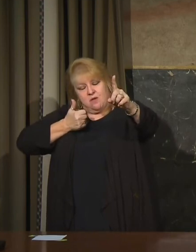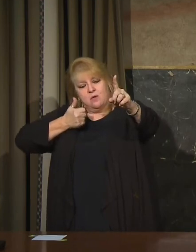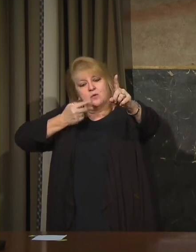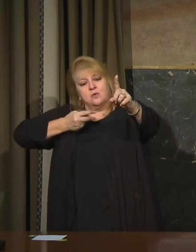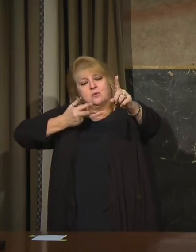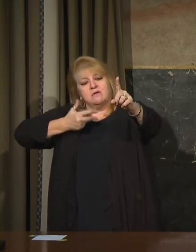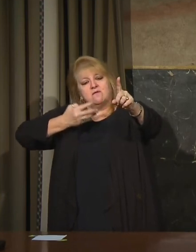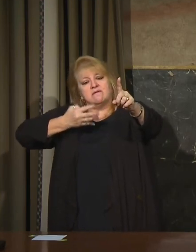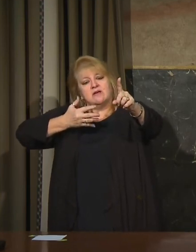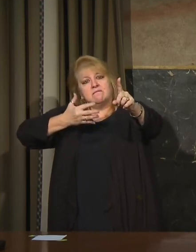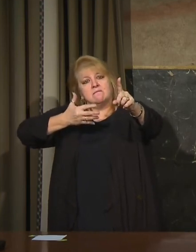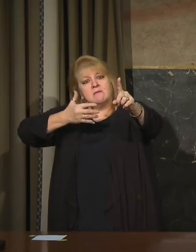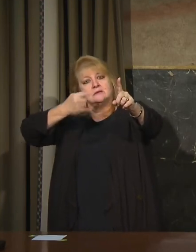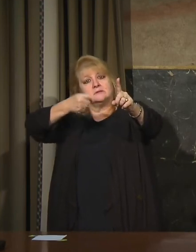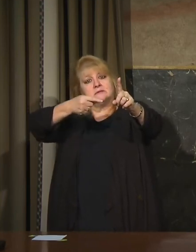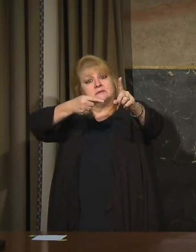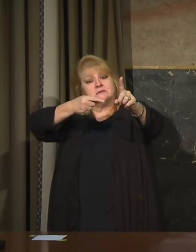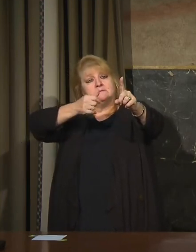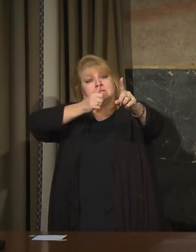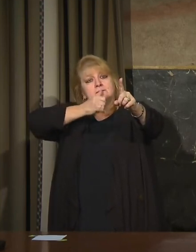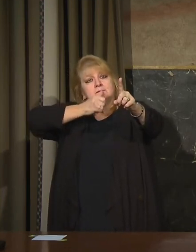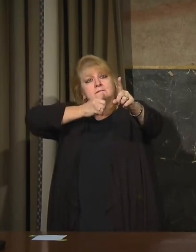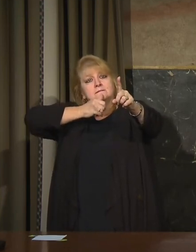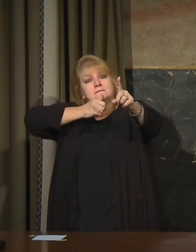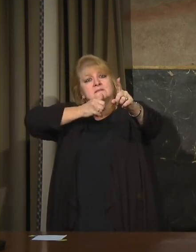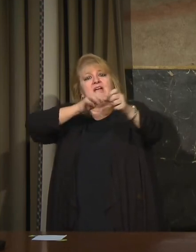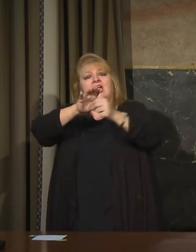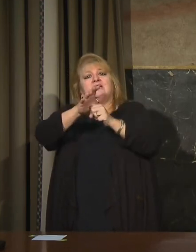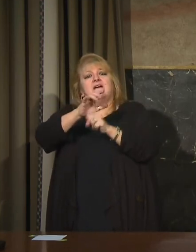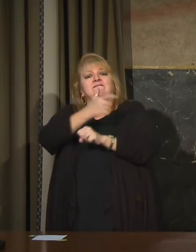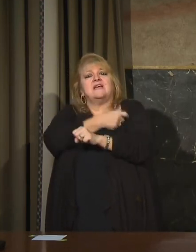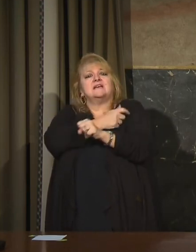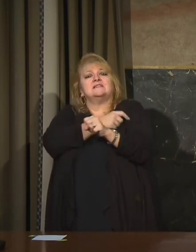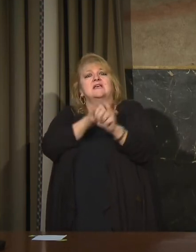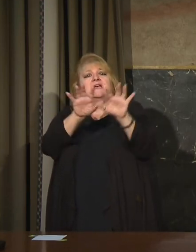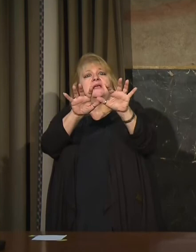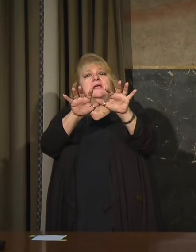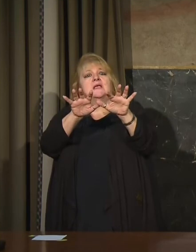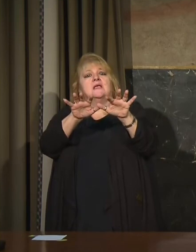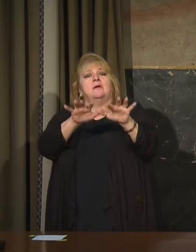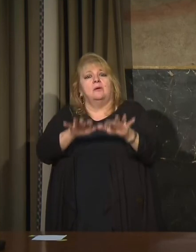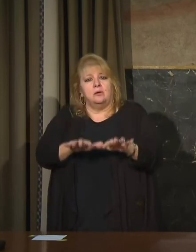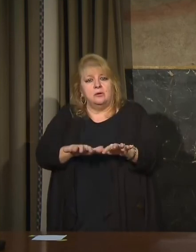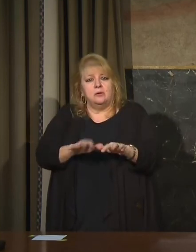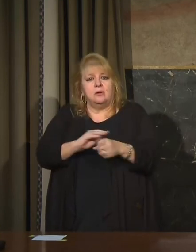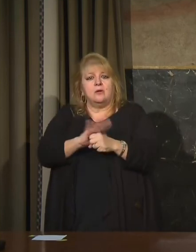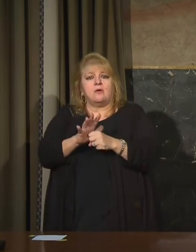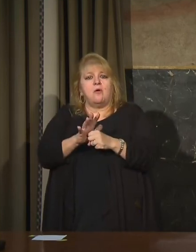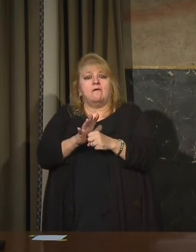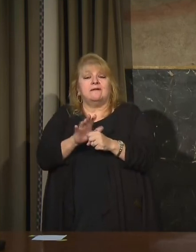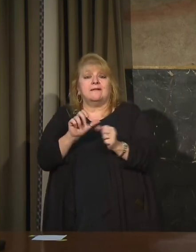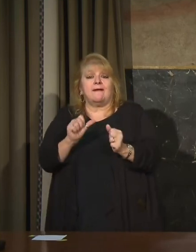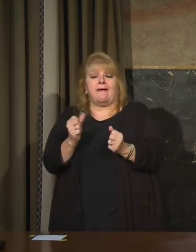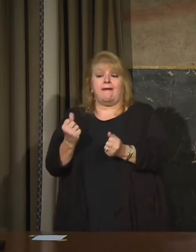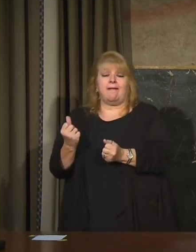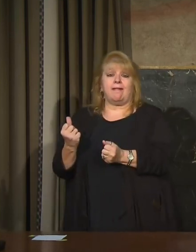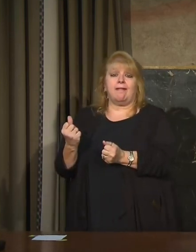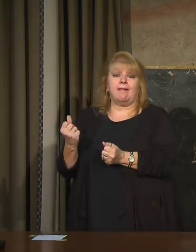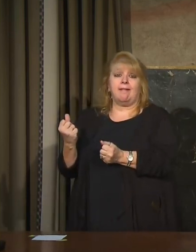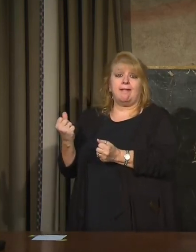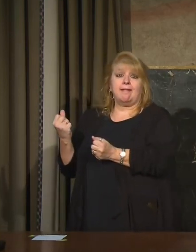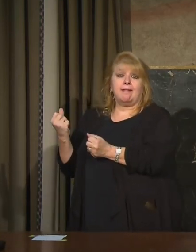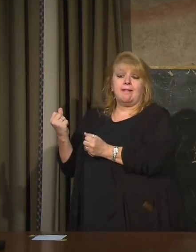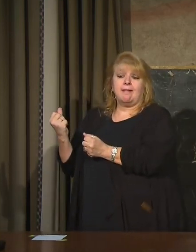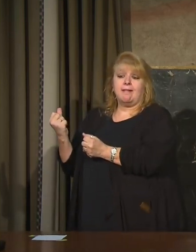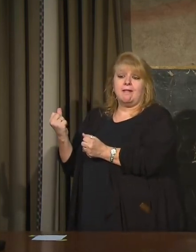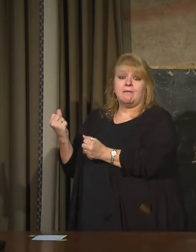will have enough people vaccinated to where we can finally start to put this pandemic in our rearview mirror. But between now and then,